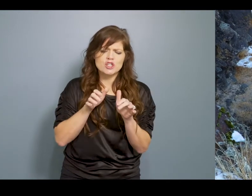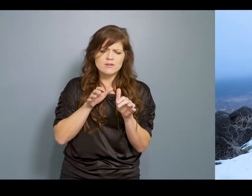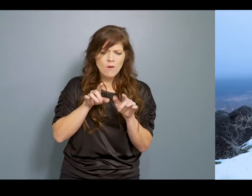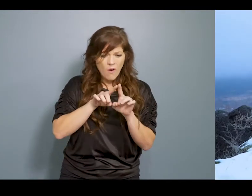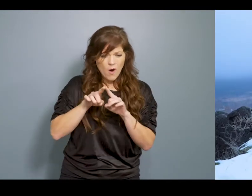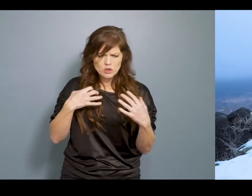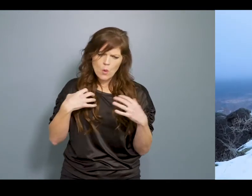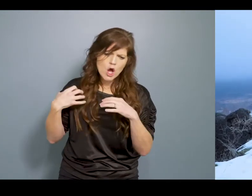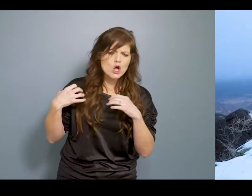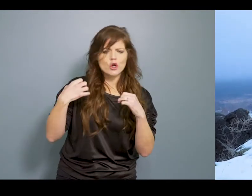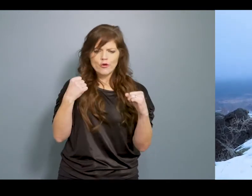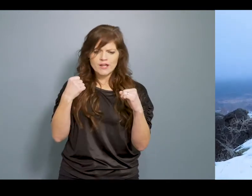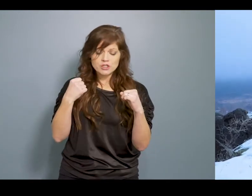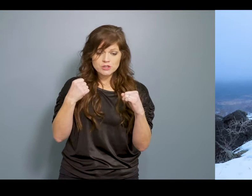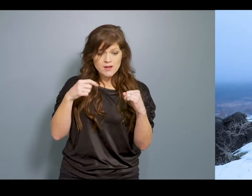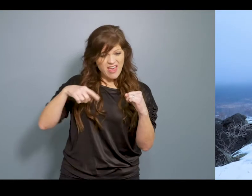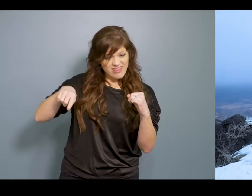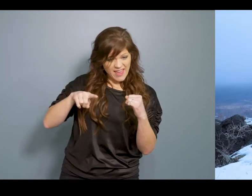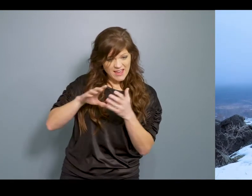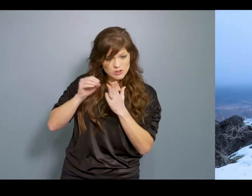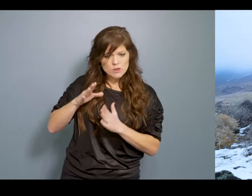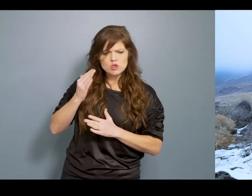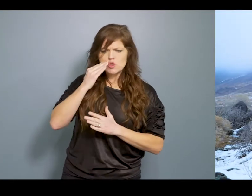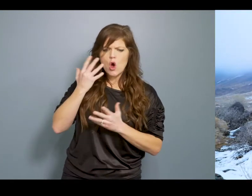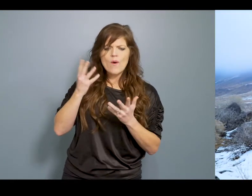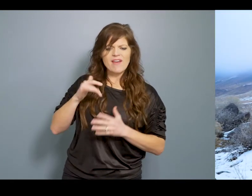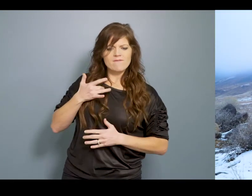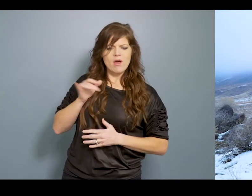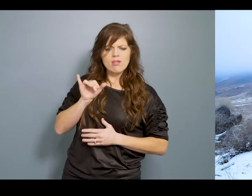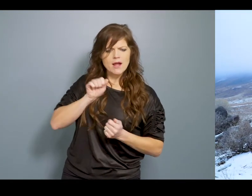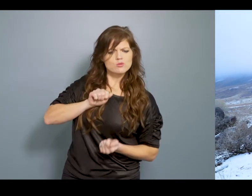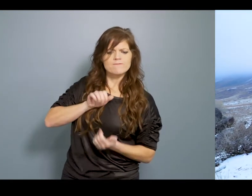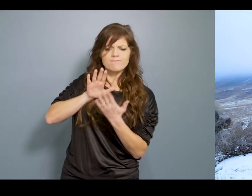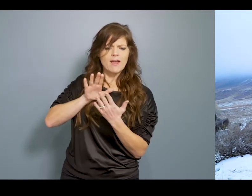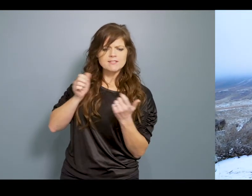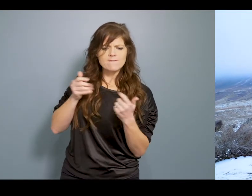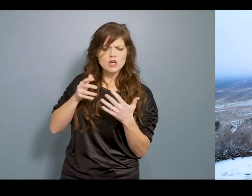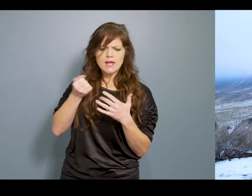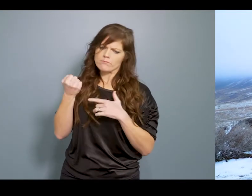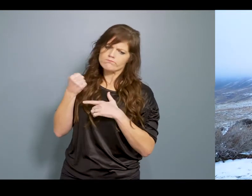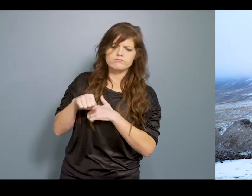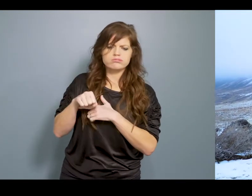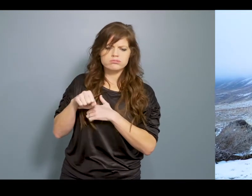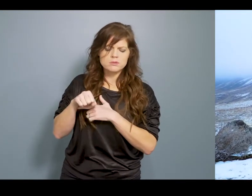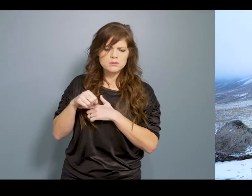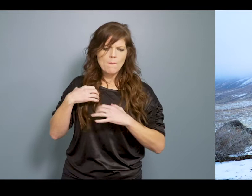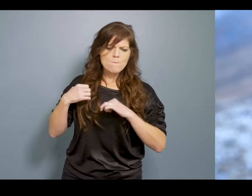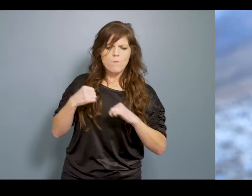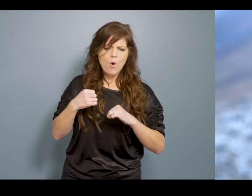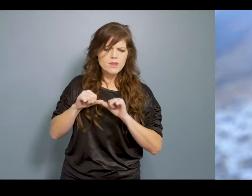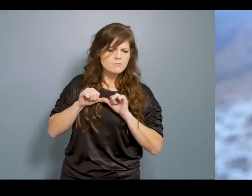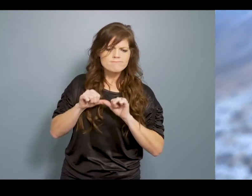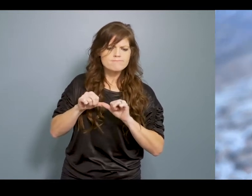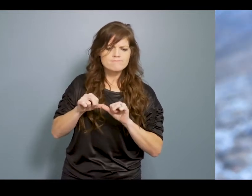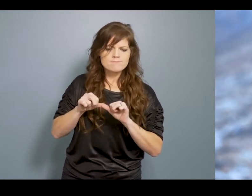boldly past them. Our faculty and staff have helped thousands of students to rise and explore new heights.